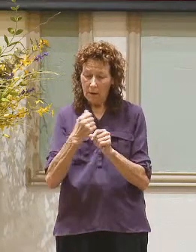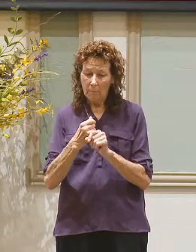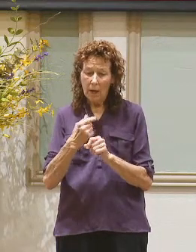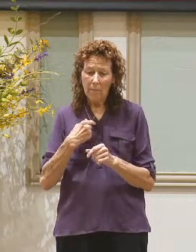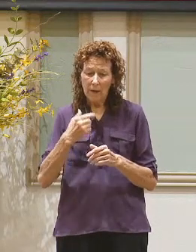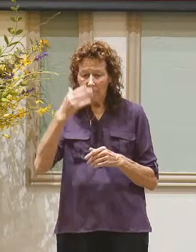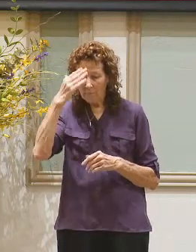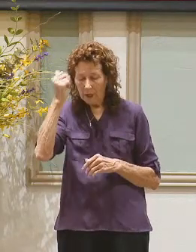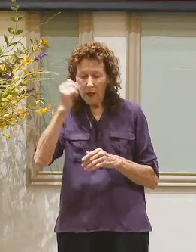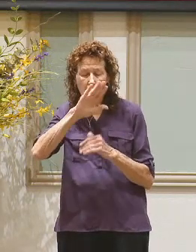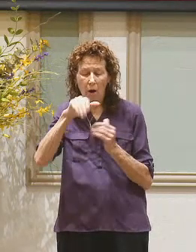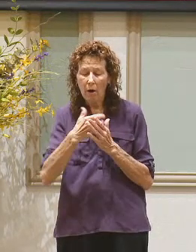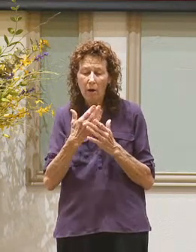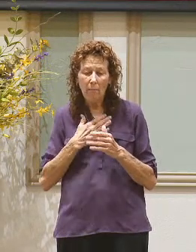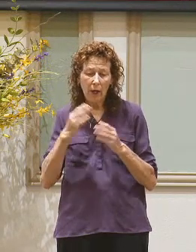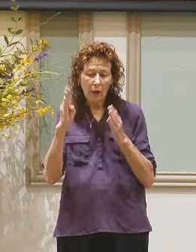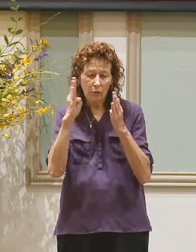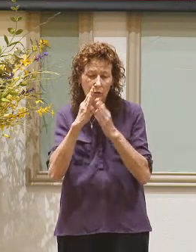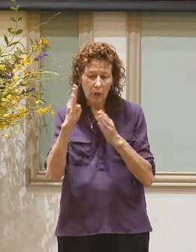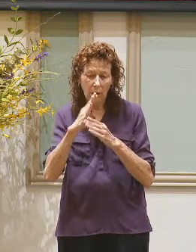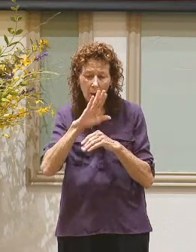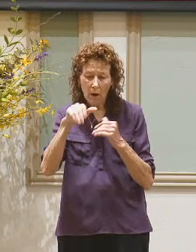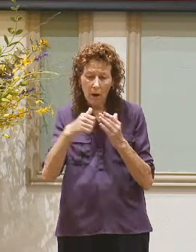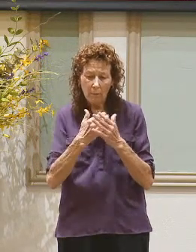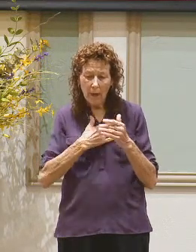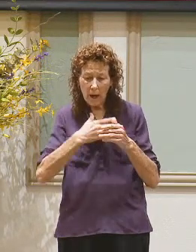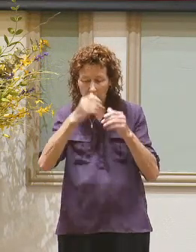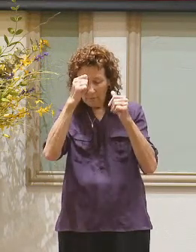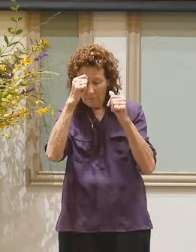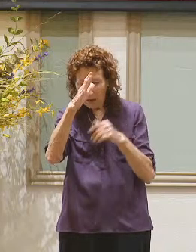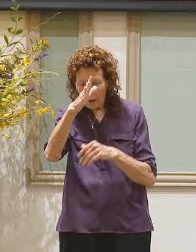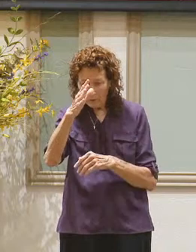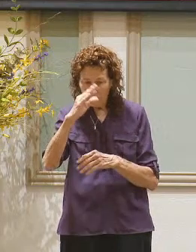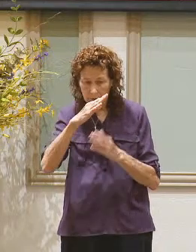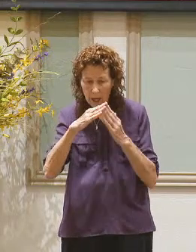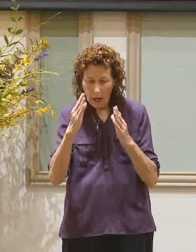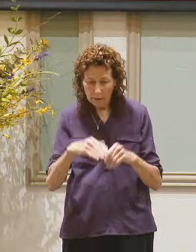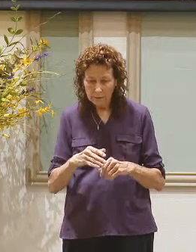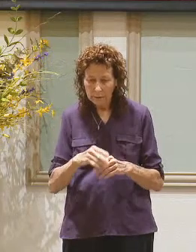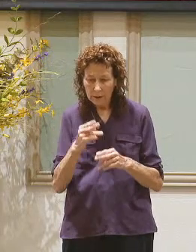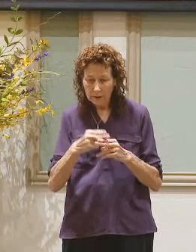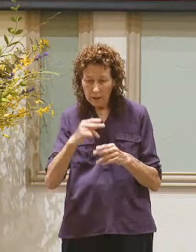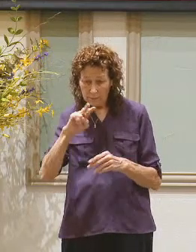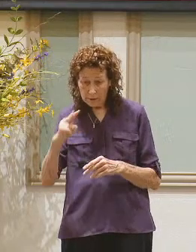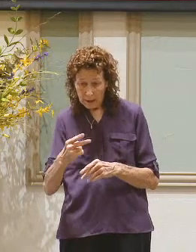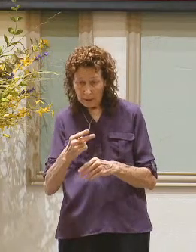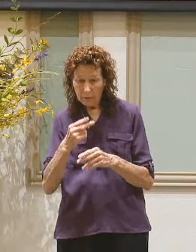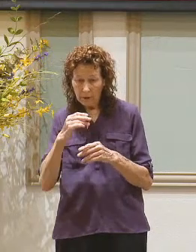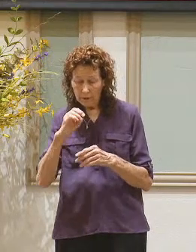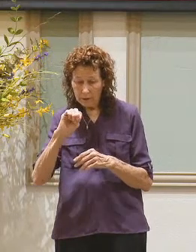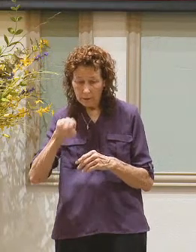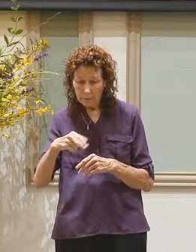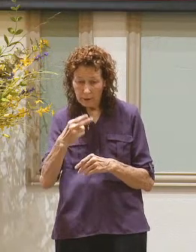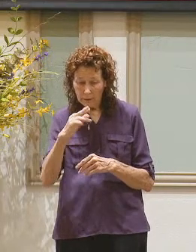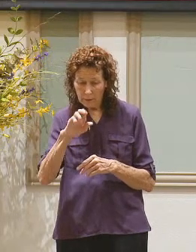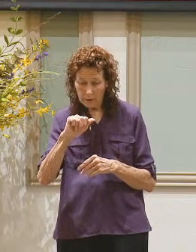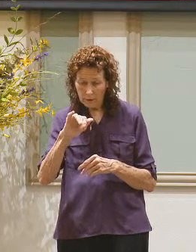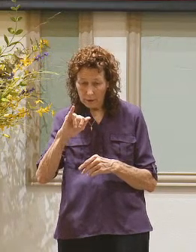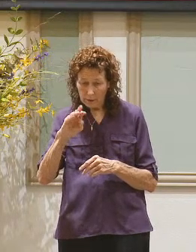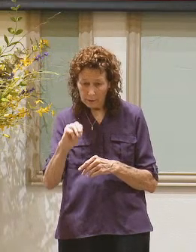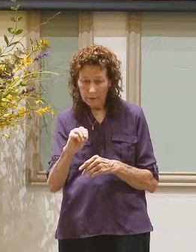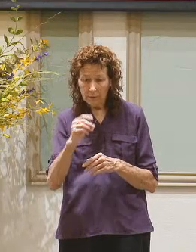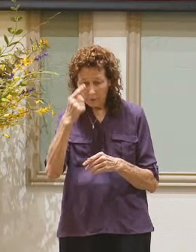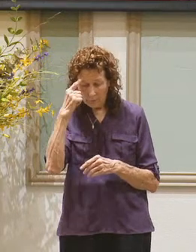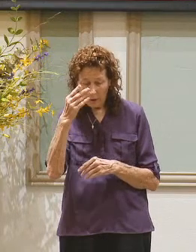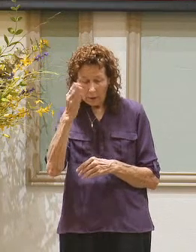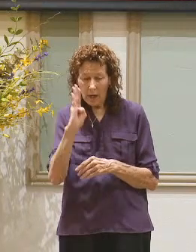me forget all my hardship and all my father's house. The name of the second he called Ephraim, for God has made